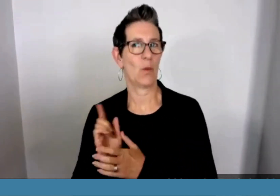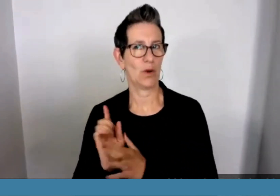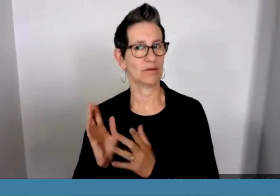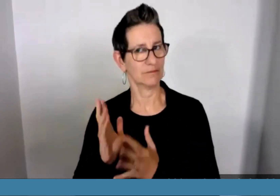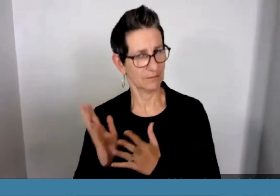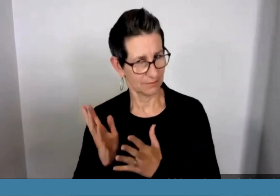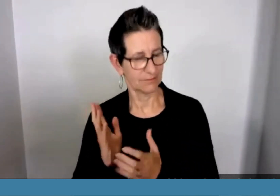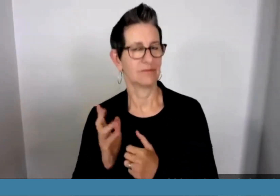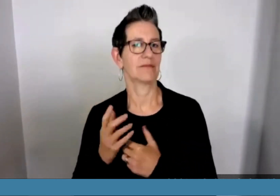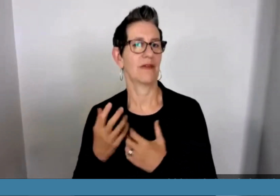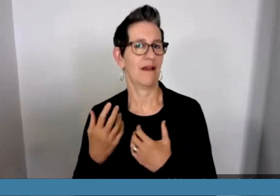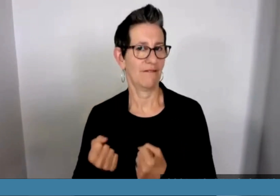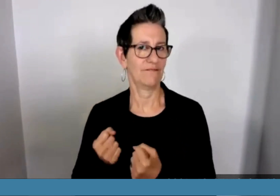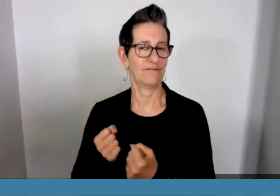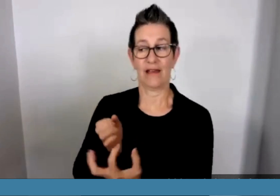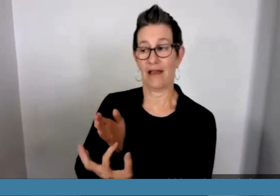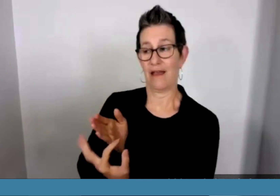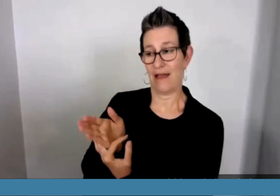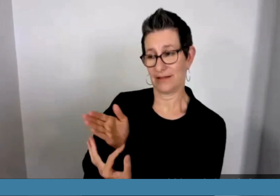we've got access to versus the public has.